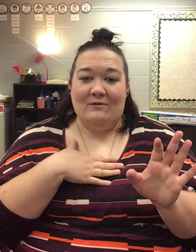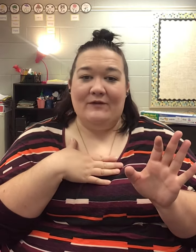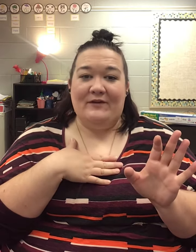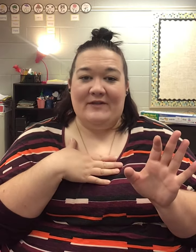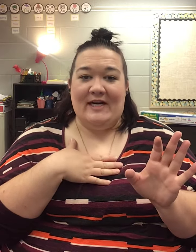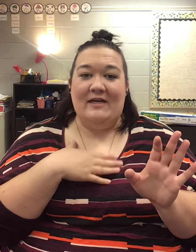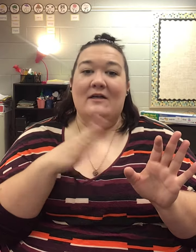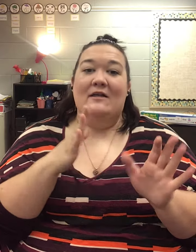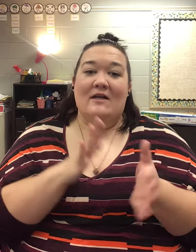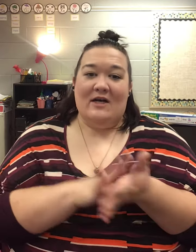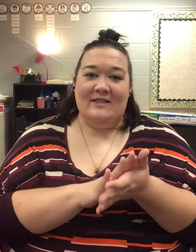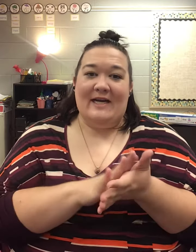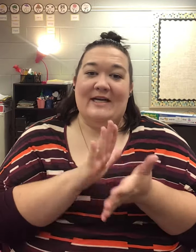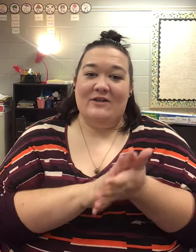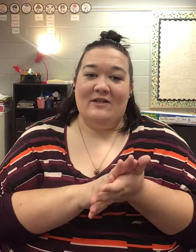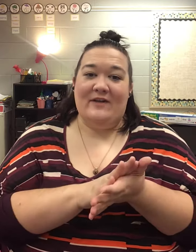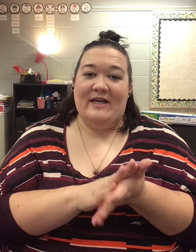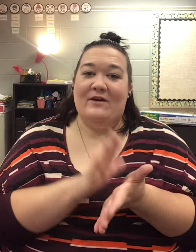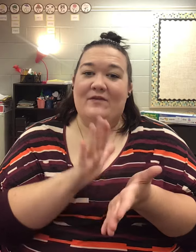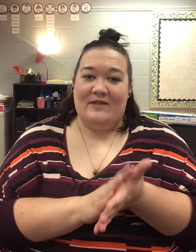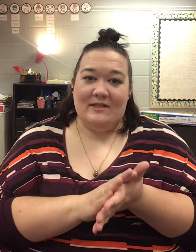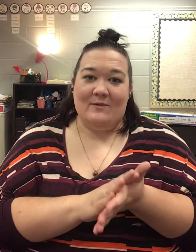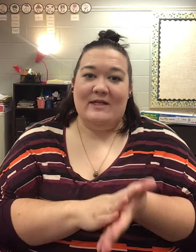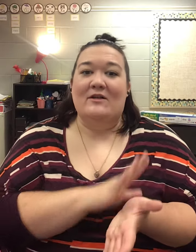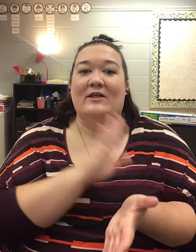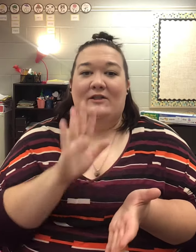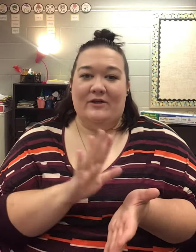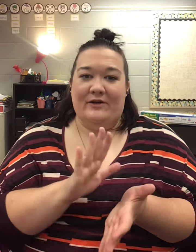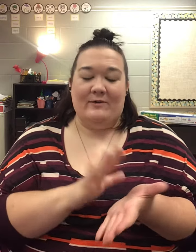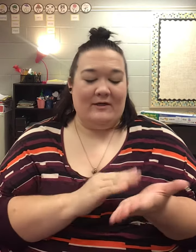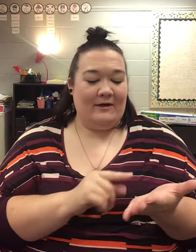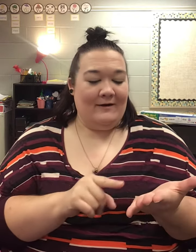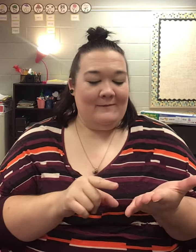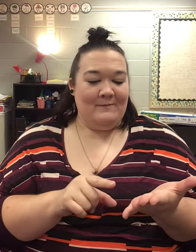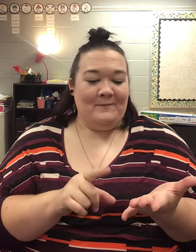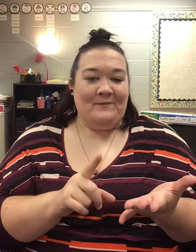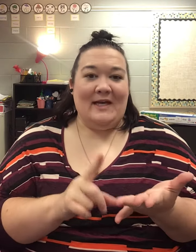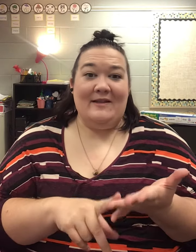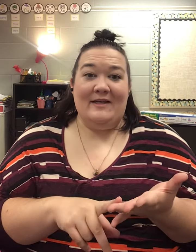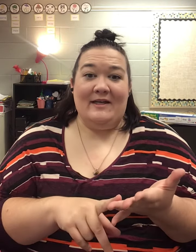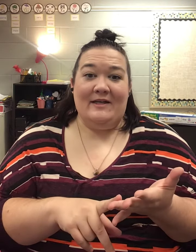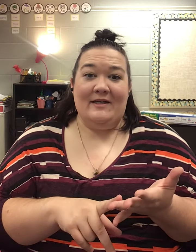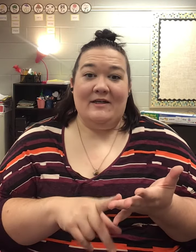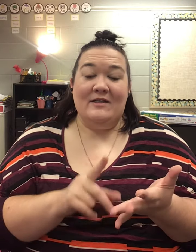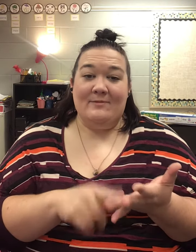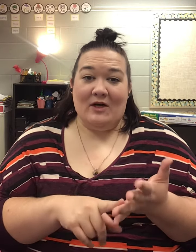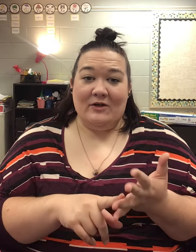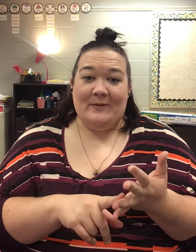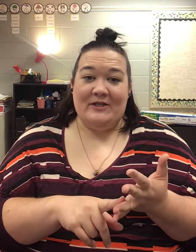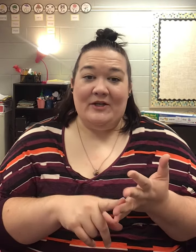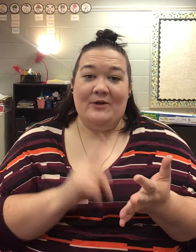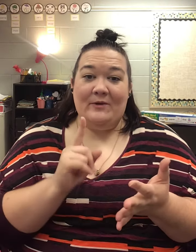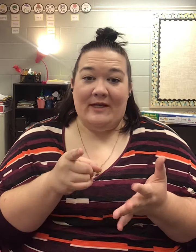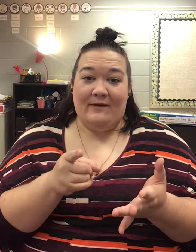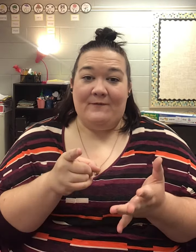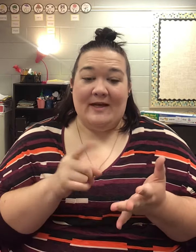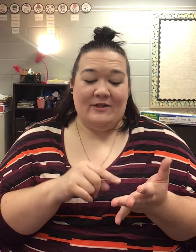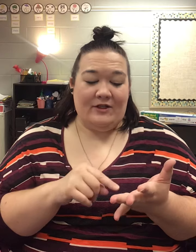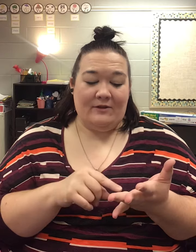115. I'll say, here's the video, this is what it's on, go to your work. And then small group at 2, if that's you.